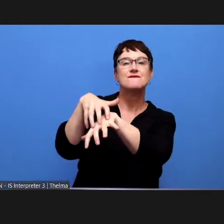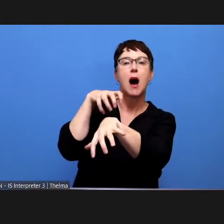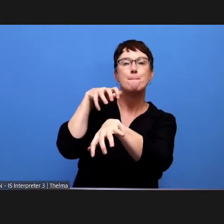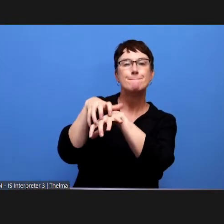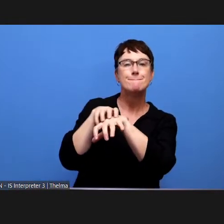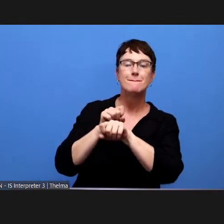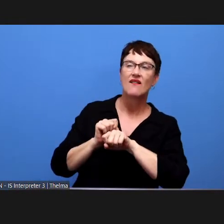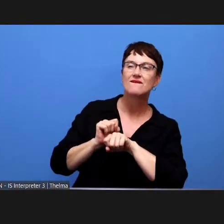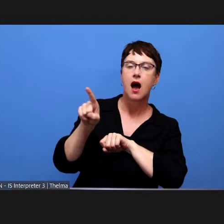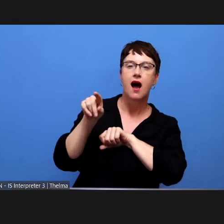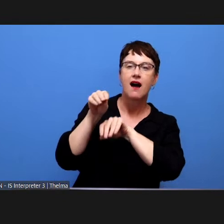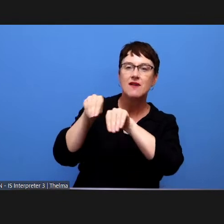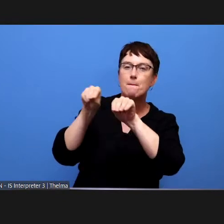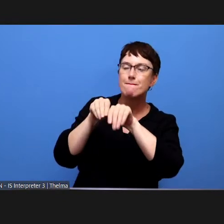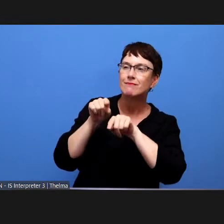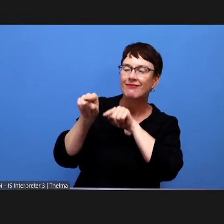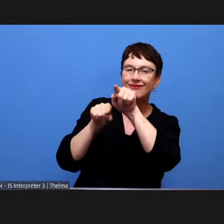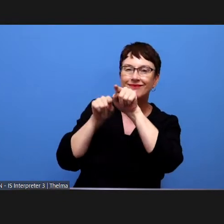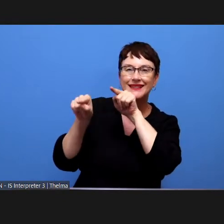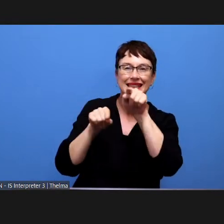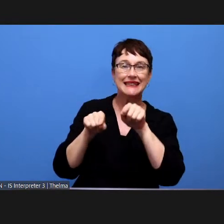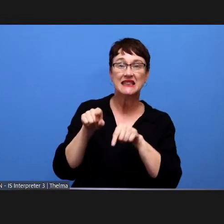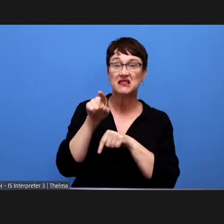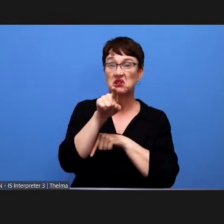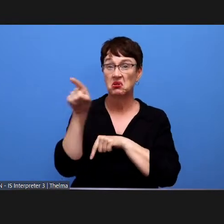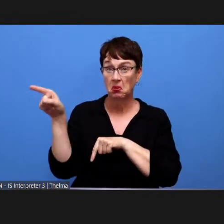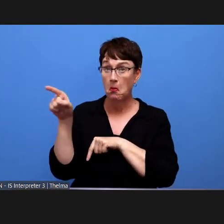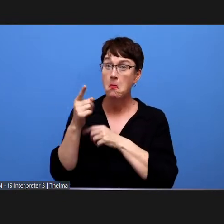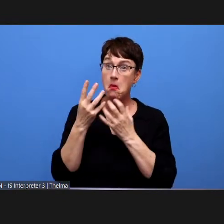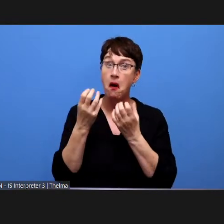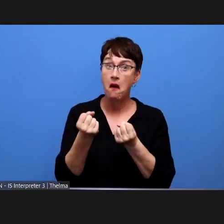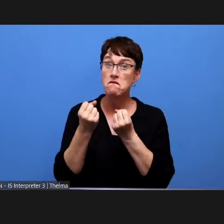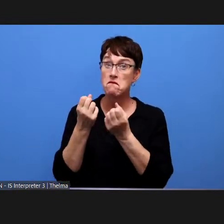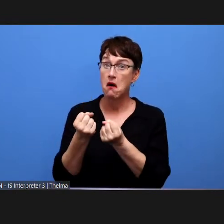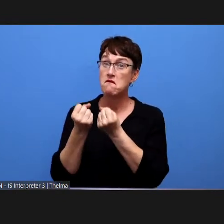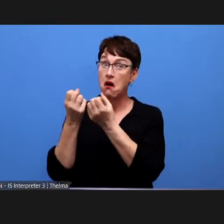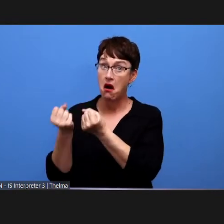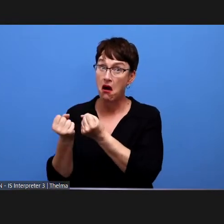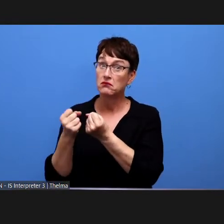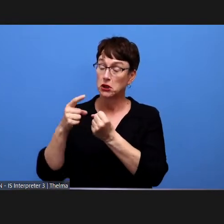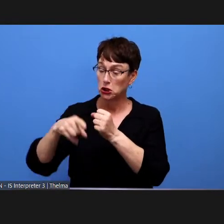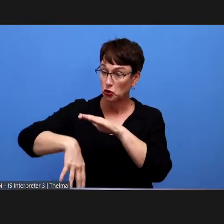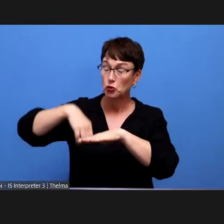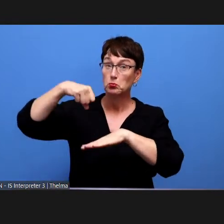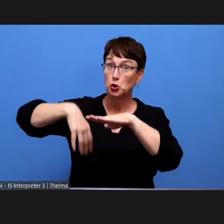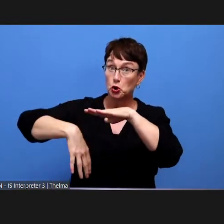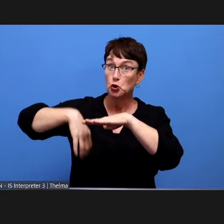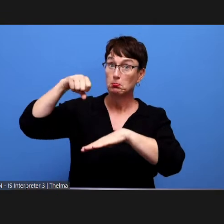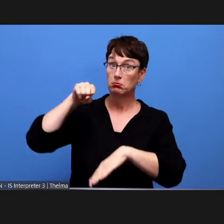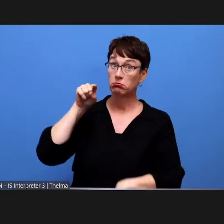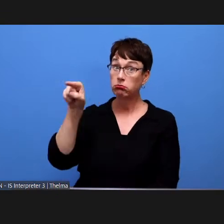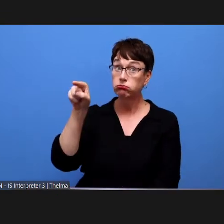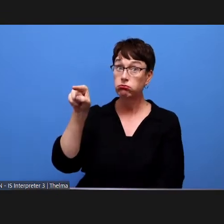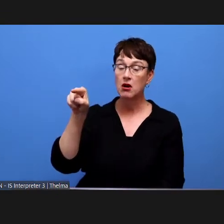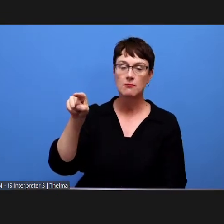we should use a human rights-based approach to ensure that nobody's left behind.